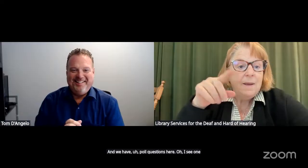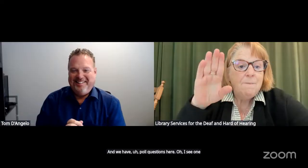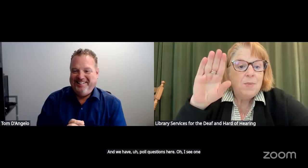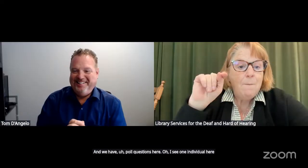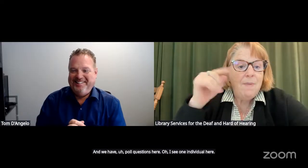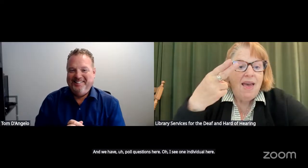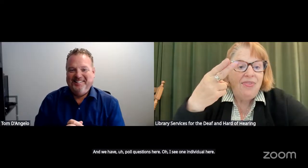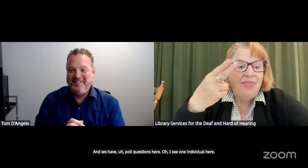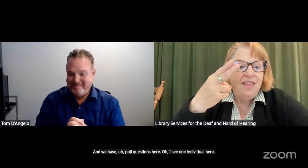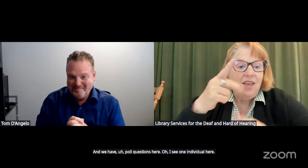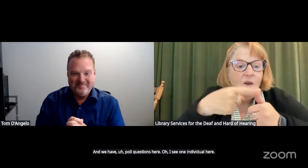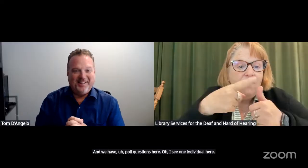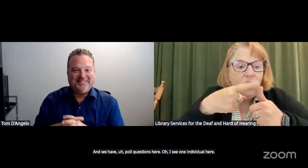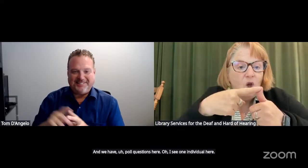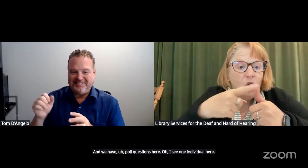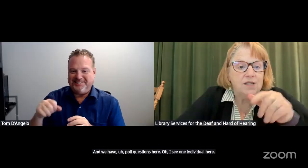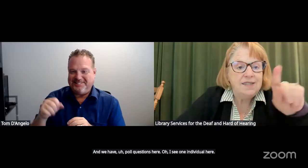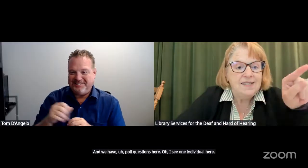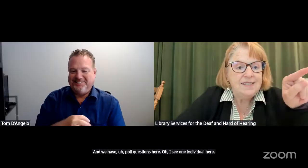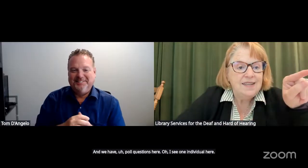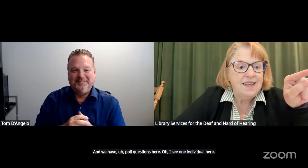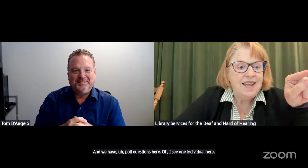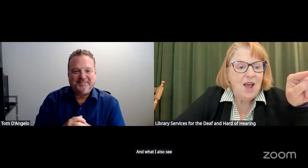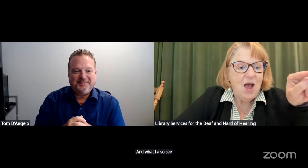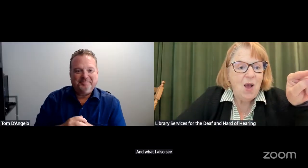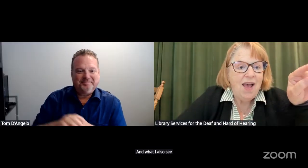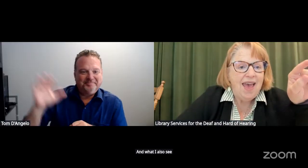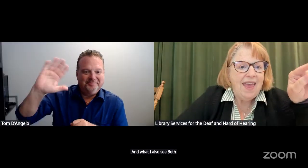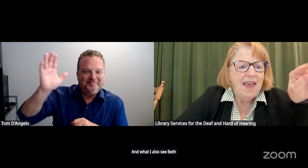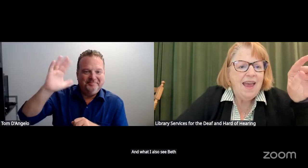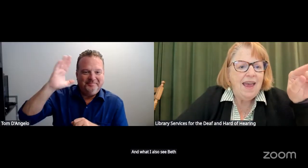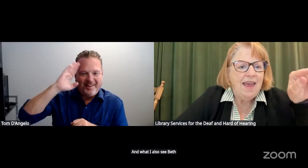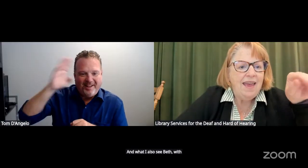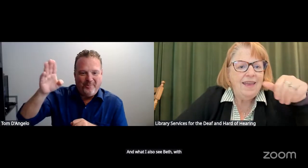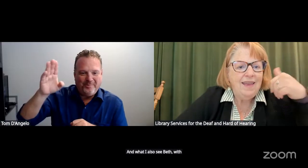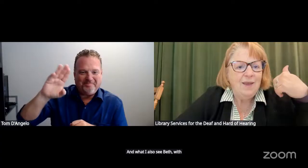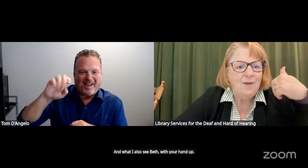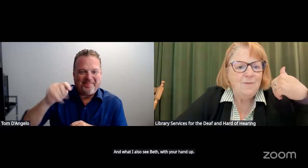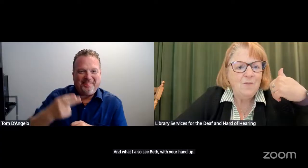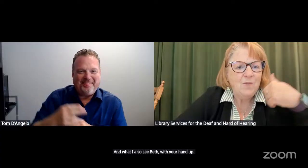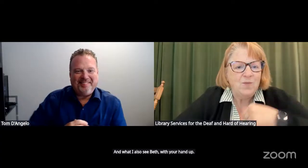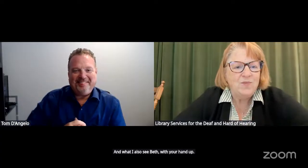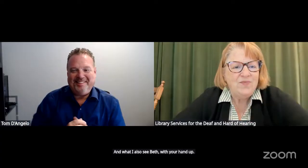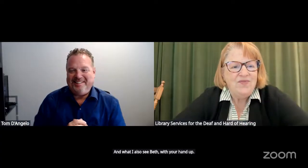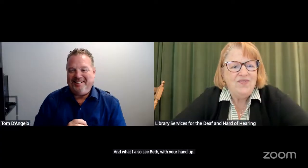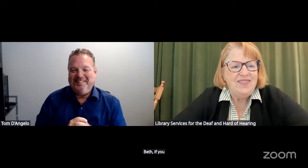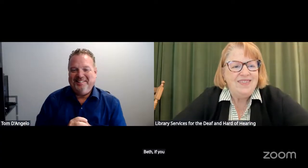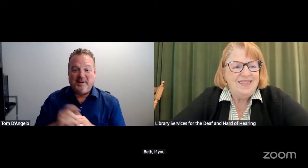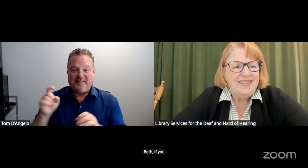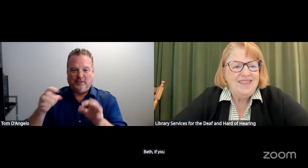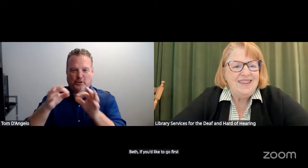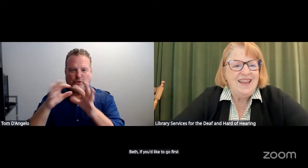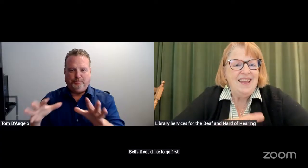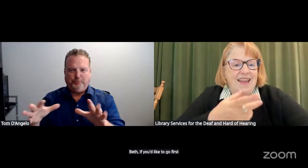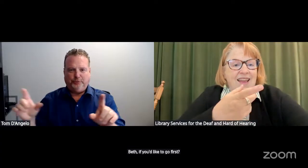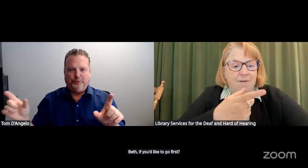here. Oh, I also see Beth with your hand up. Beth, if you'd like to go